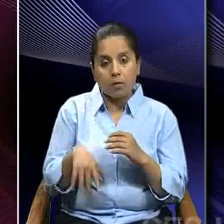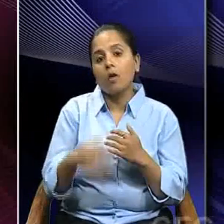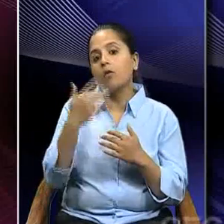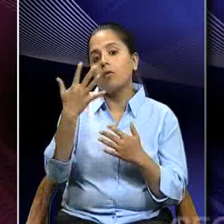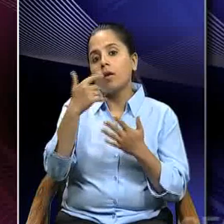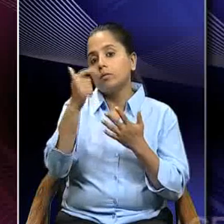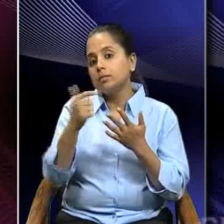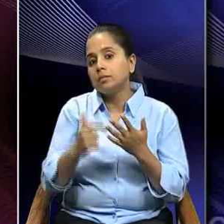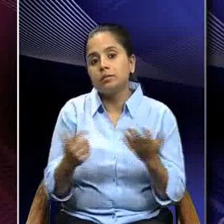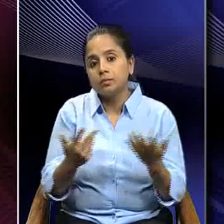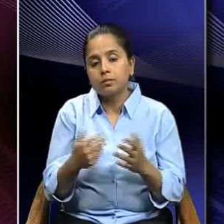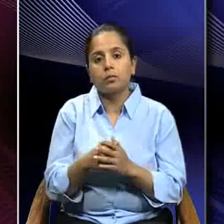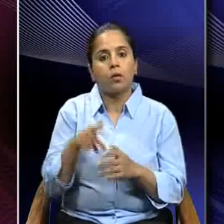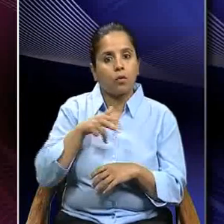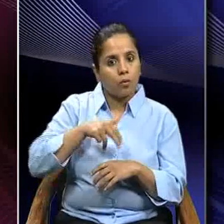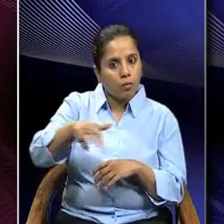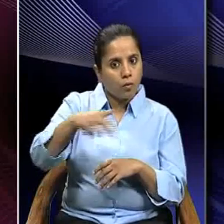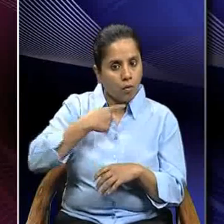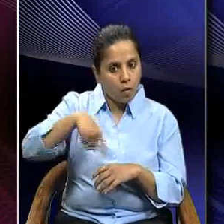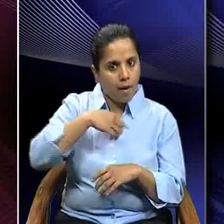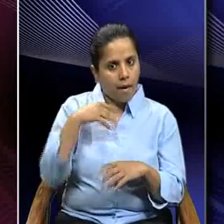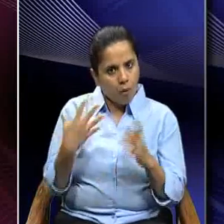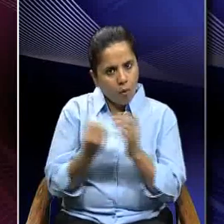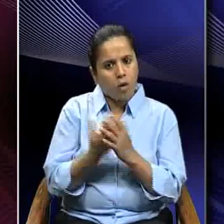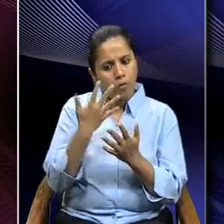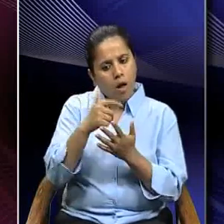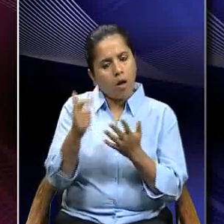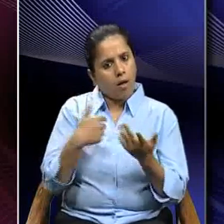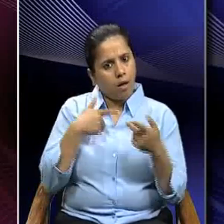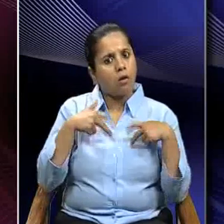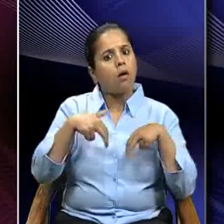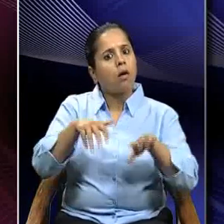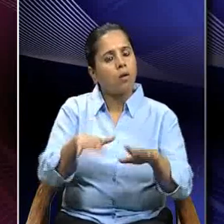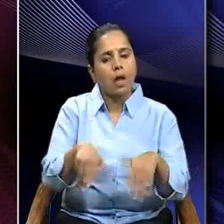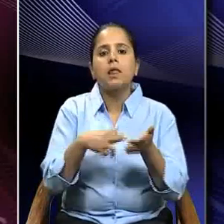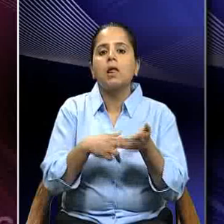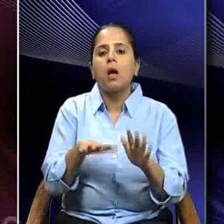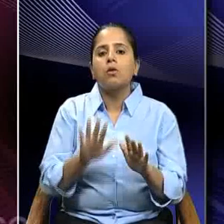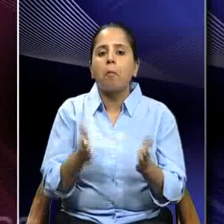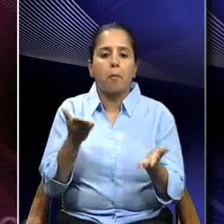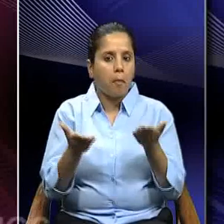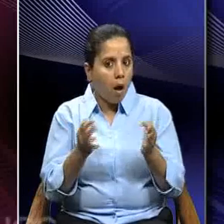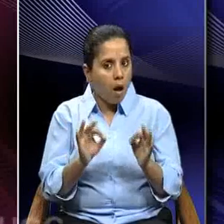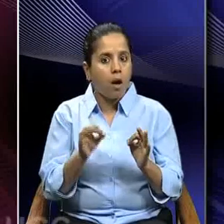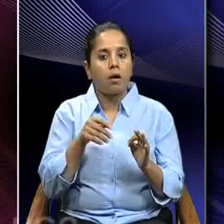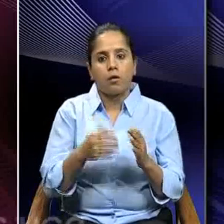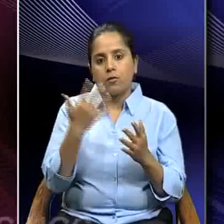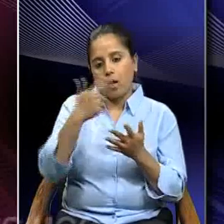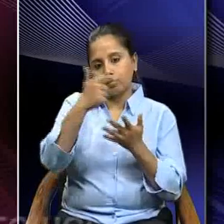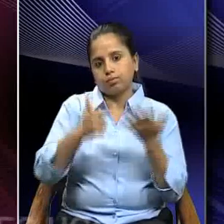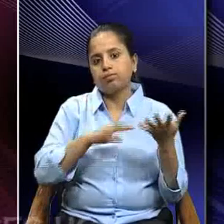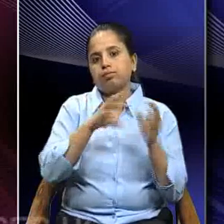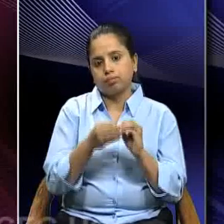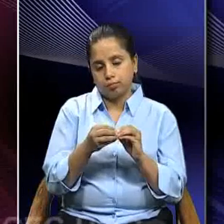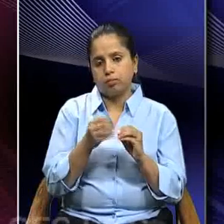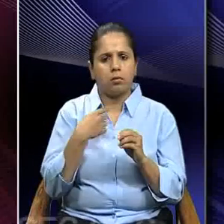elements are walking. We are walking with those 5 elements. So there is a natural balancing among these 5 elements. We can